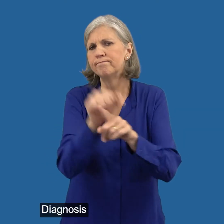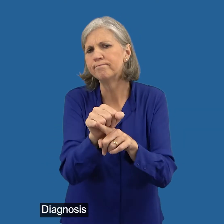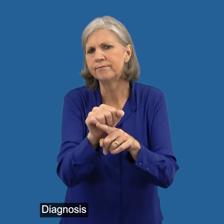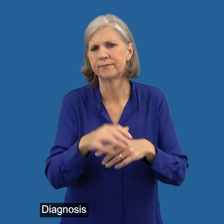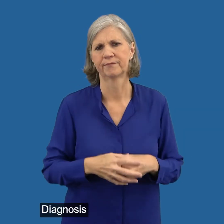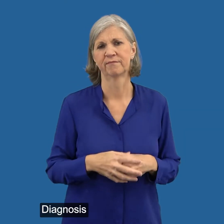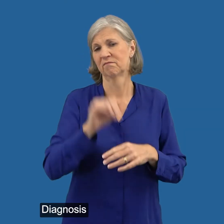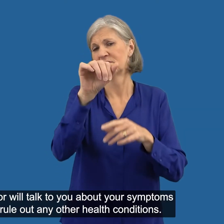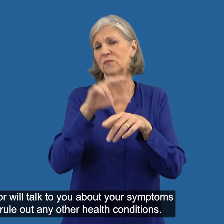Diagnosis.